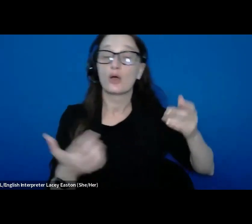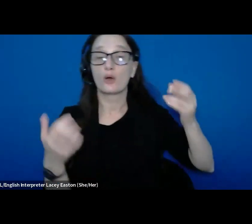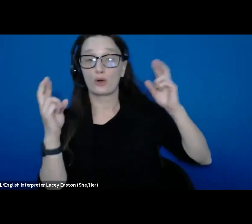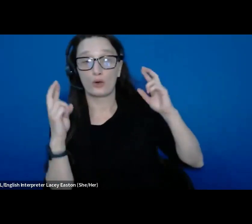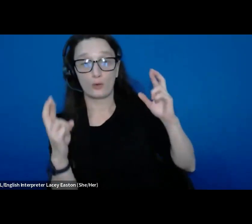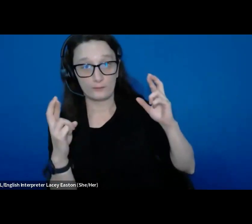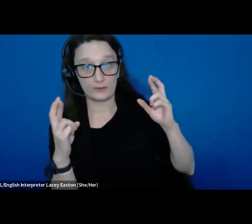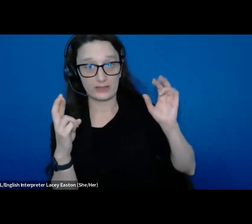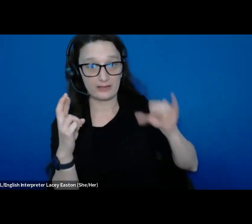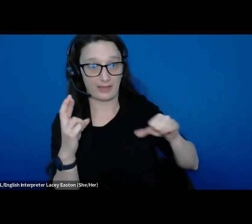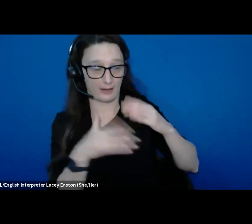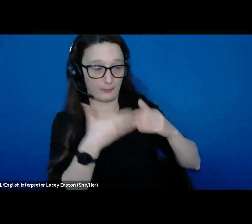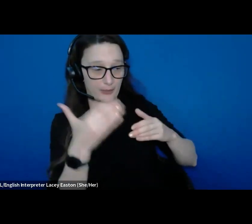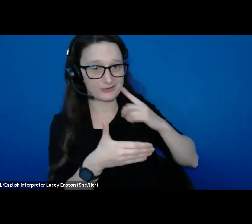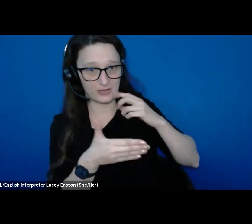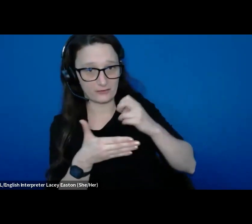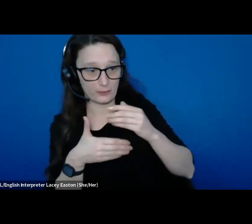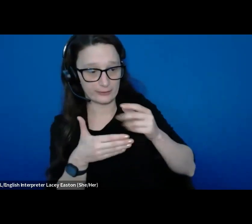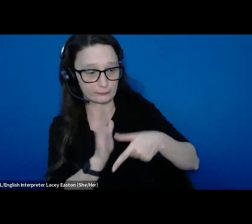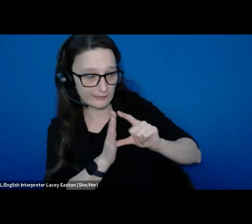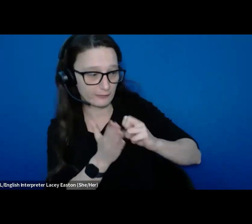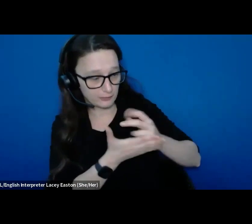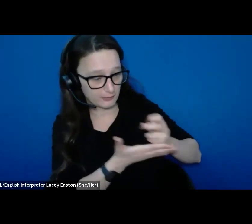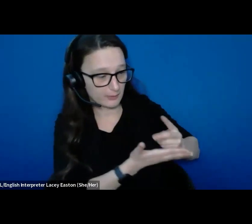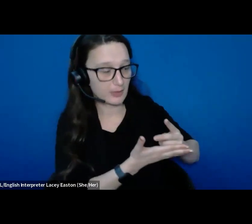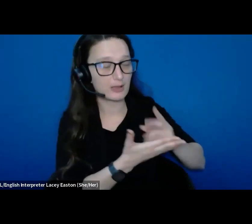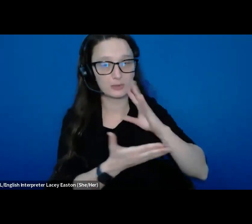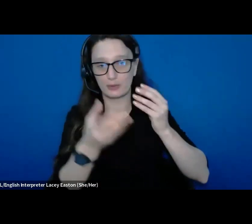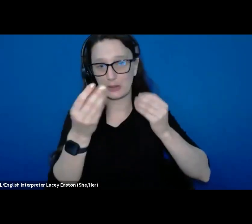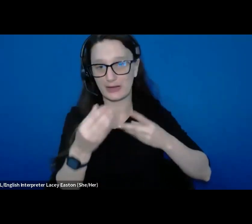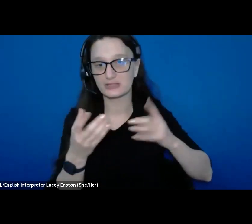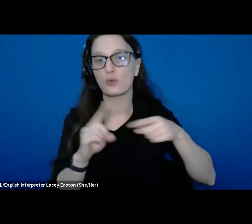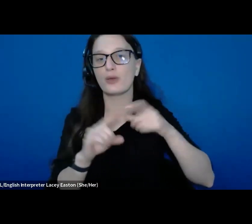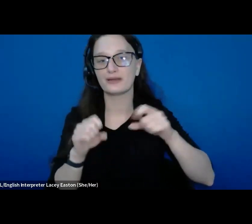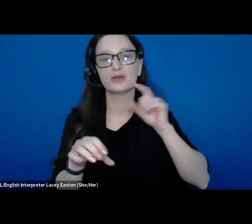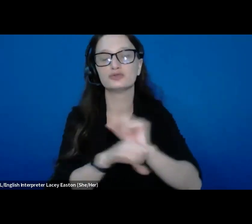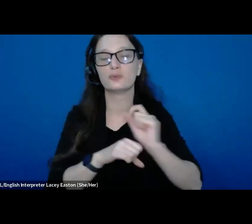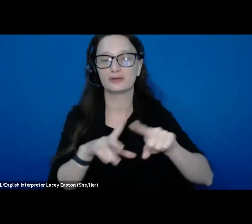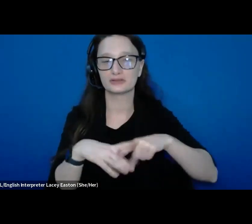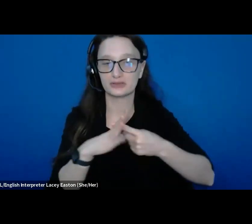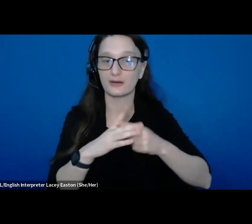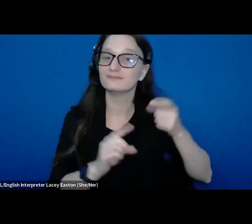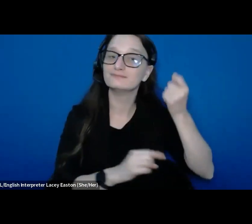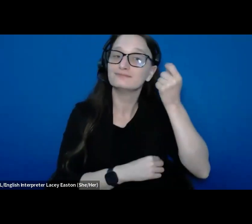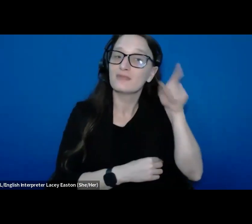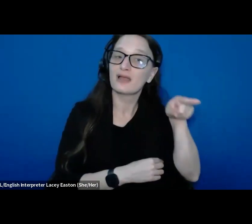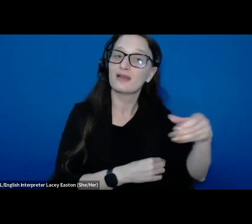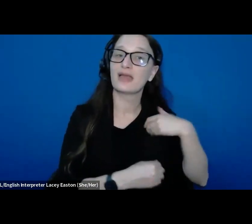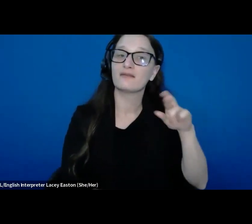a date for when we can start implementing this. They do have the rate, but they're not able to share that with us